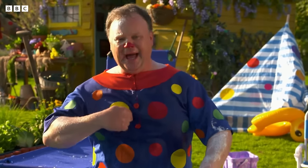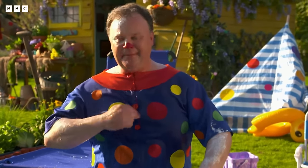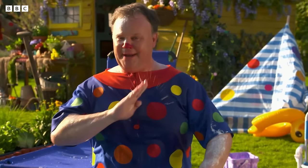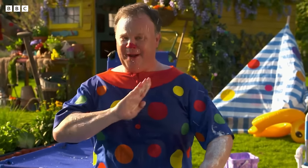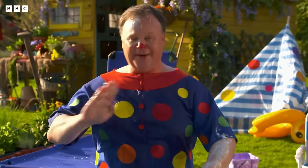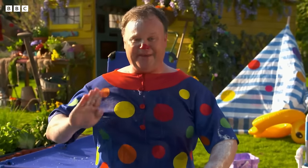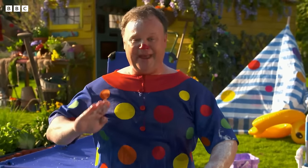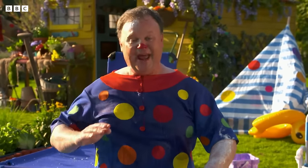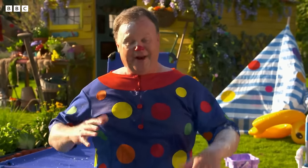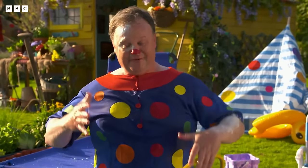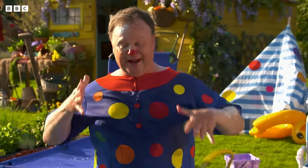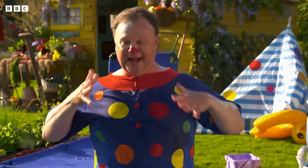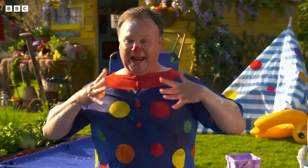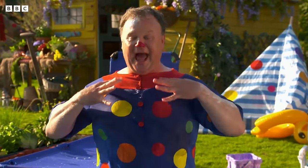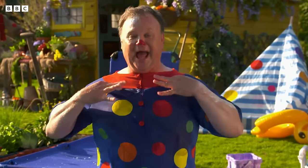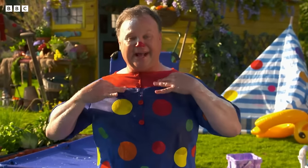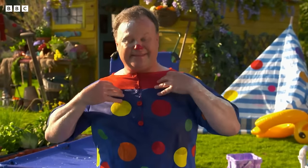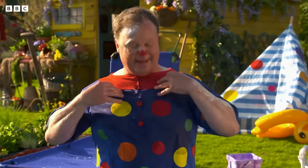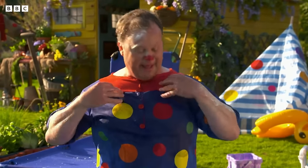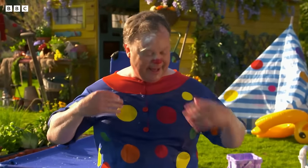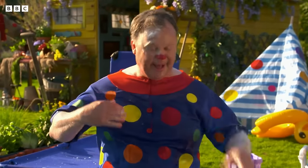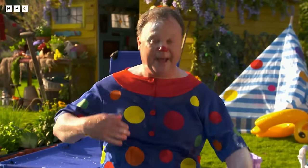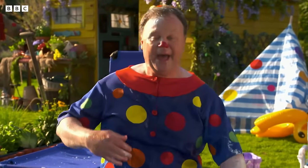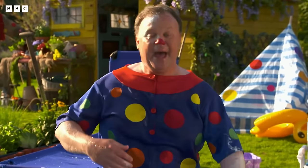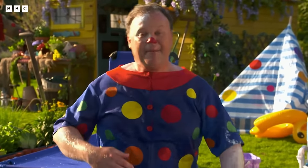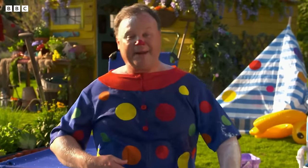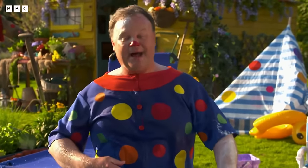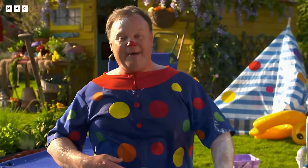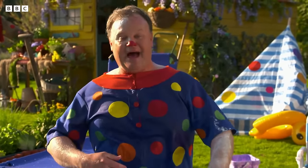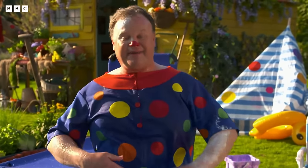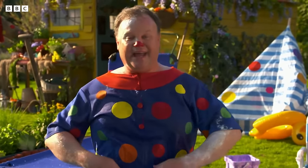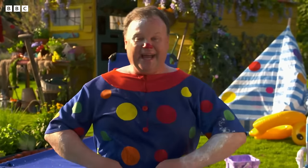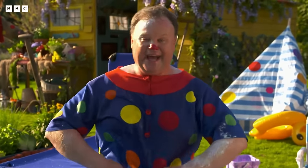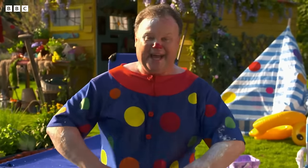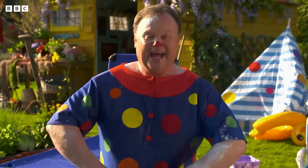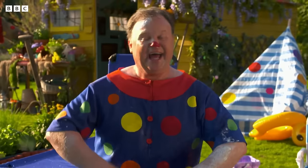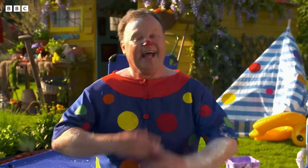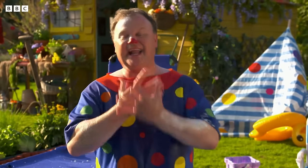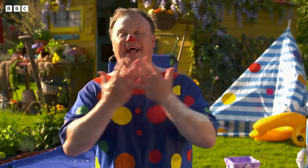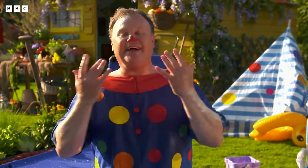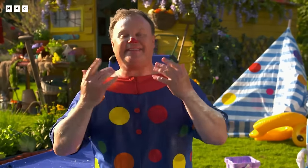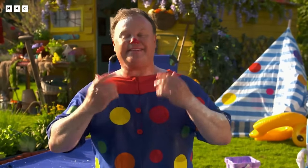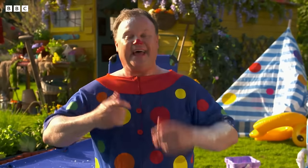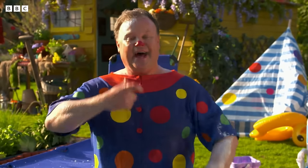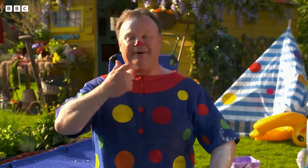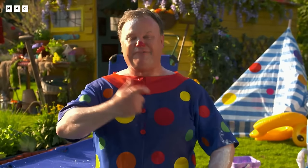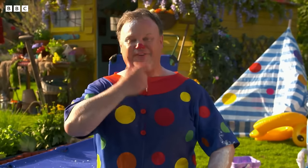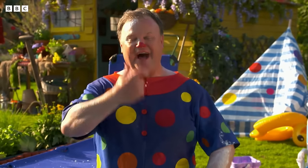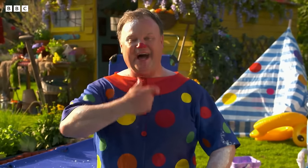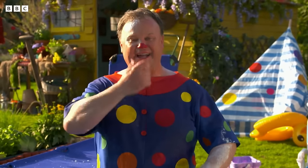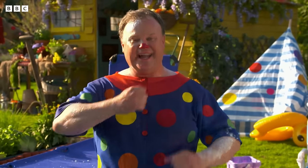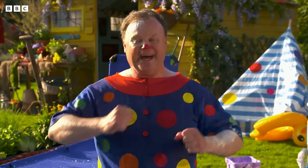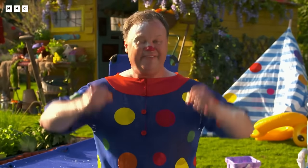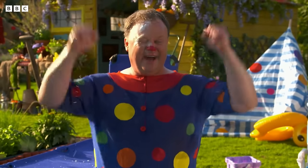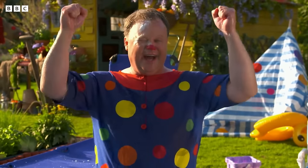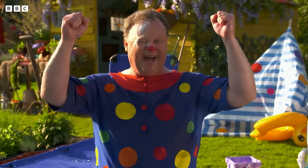I'm not relaxed, but I'm having lots of fun!